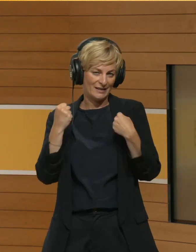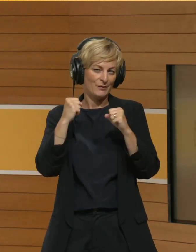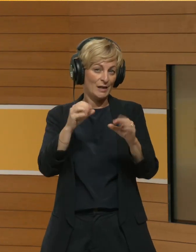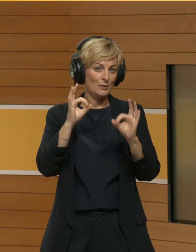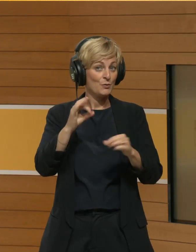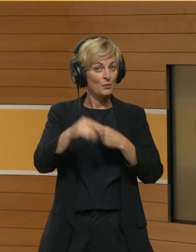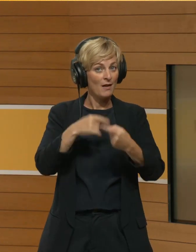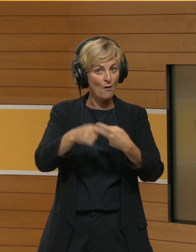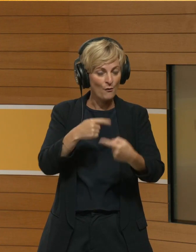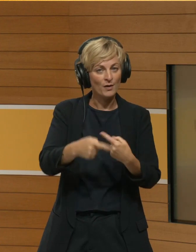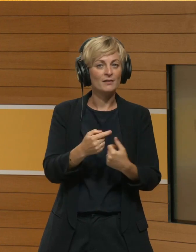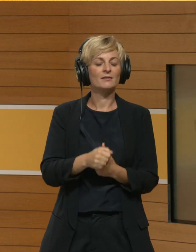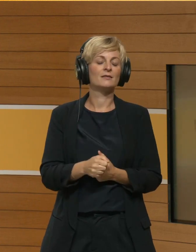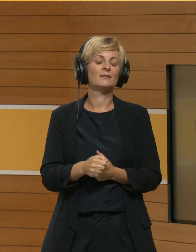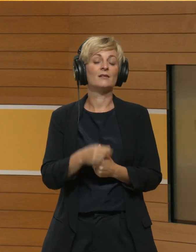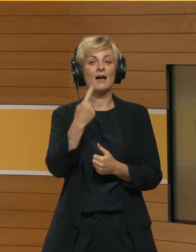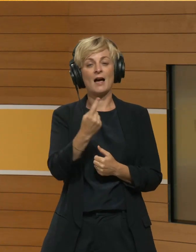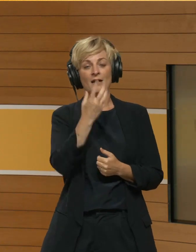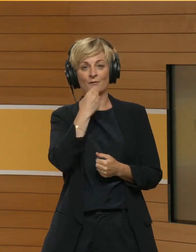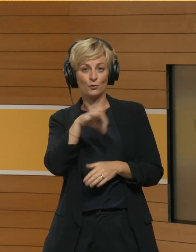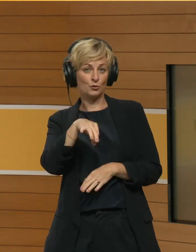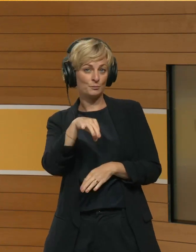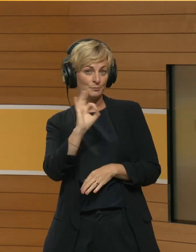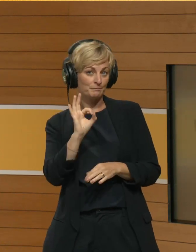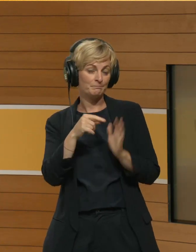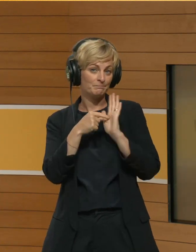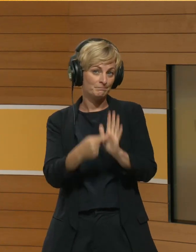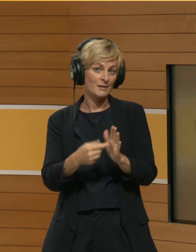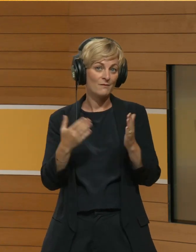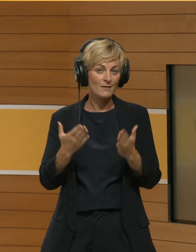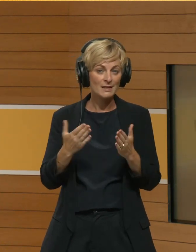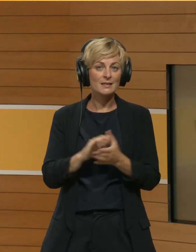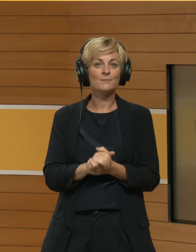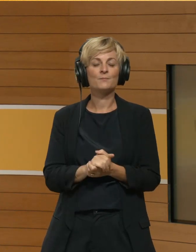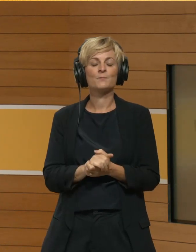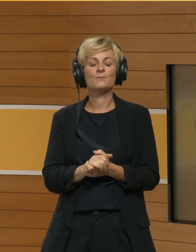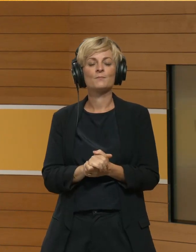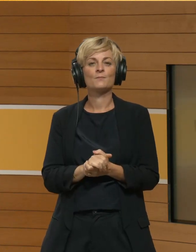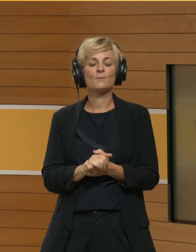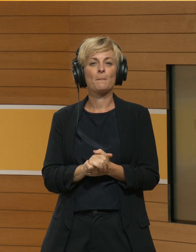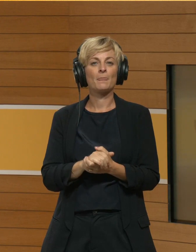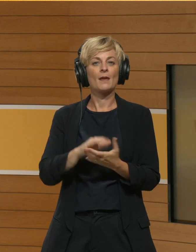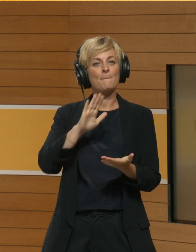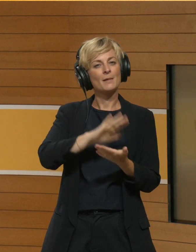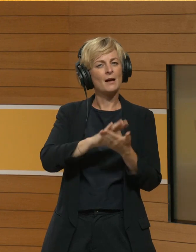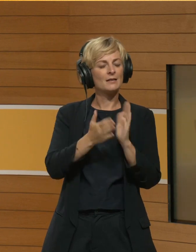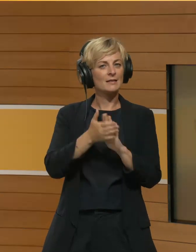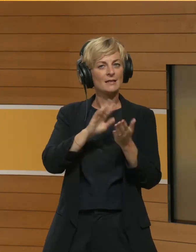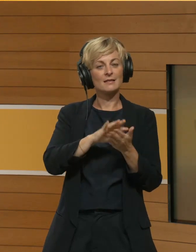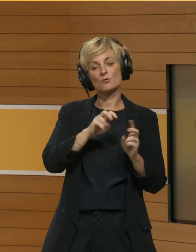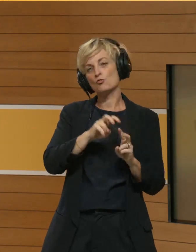program. Transition to Practice is a core tenet to Magnet because it